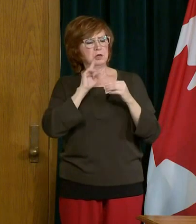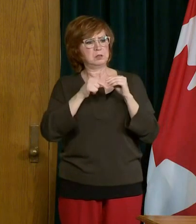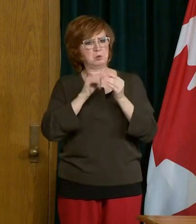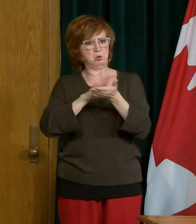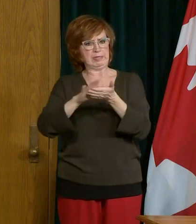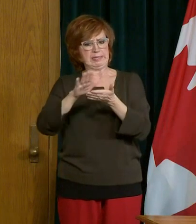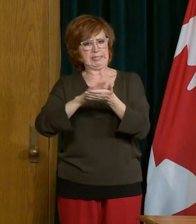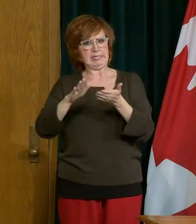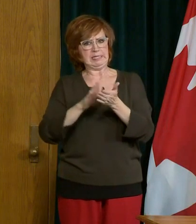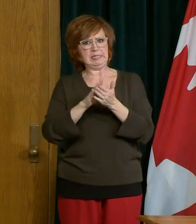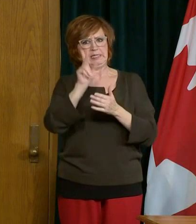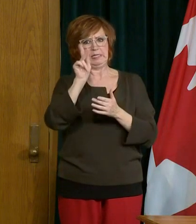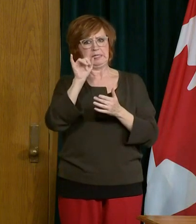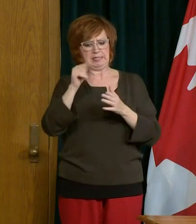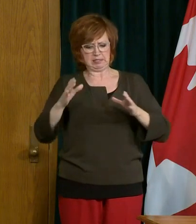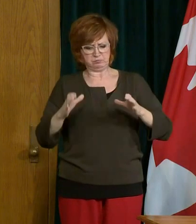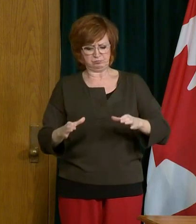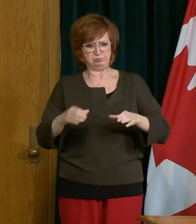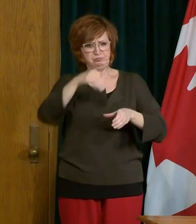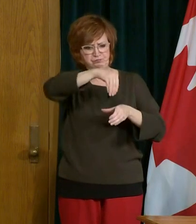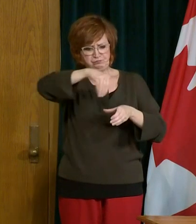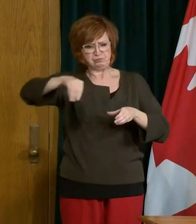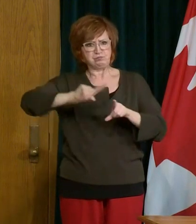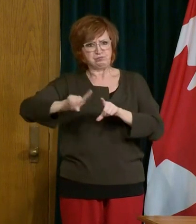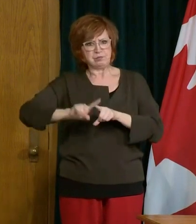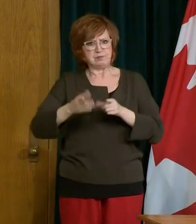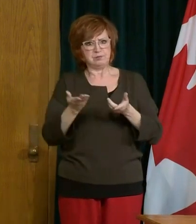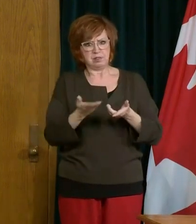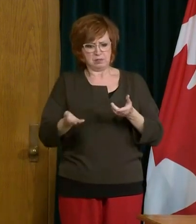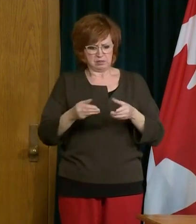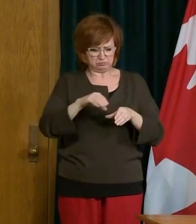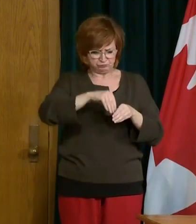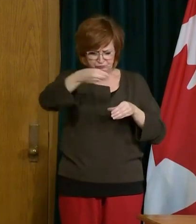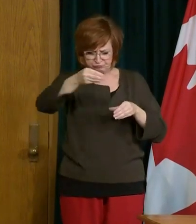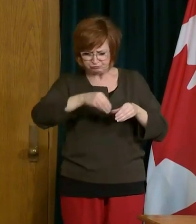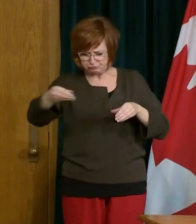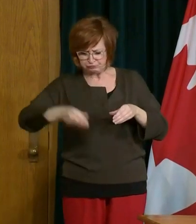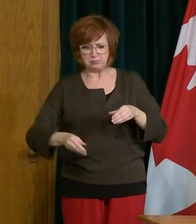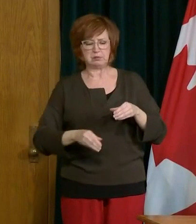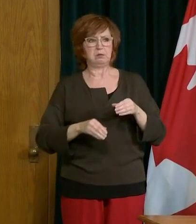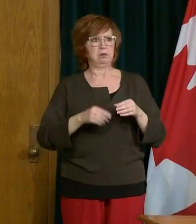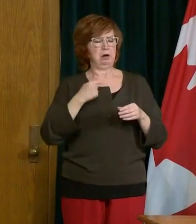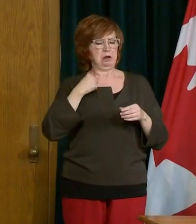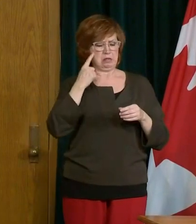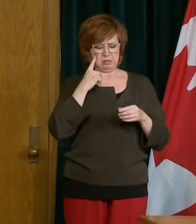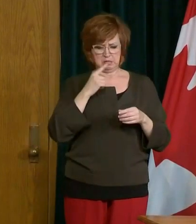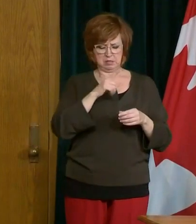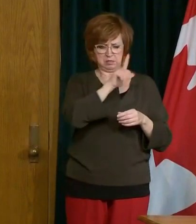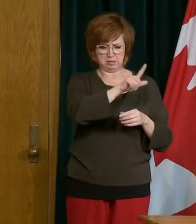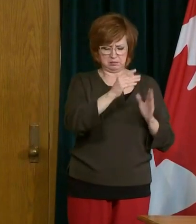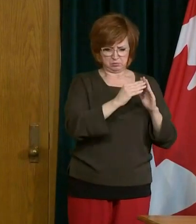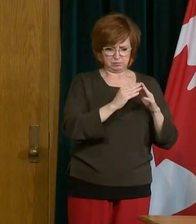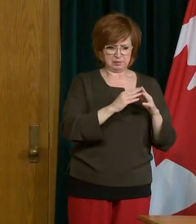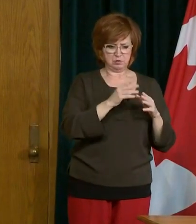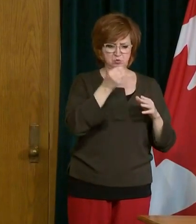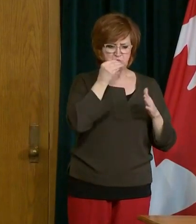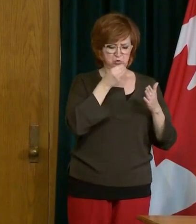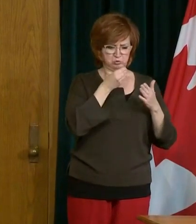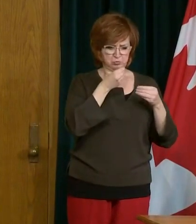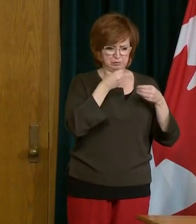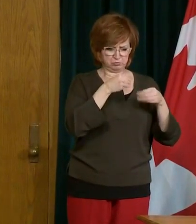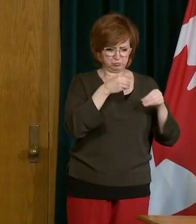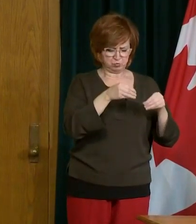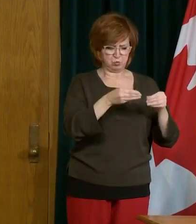I believe, by the Public Safety Agency to be dispersed in the community of Loche. We see, I believe, one of the grocery stores has been closed for